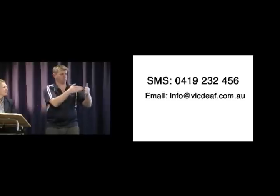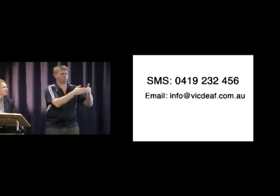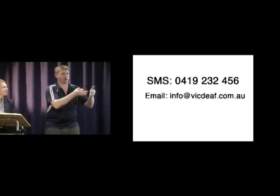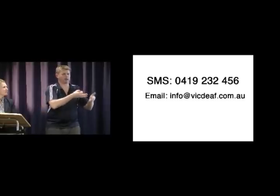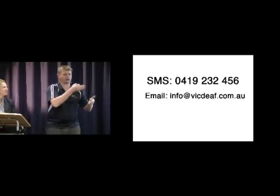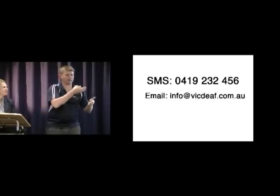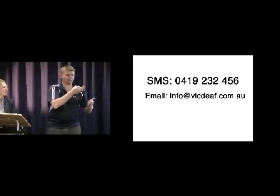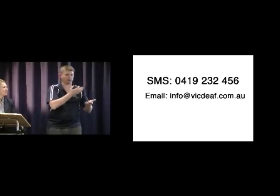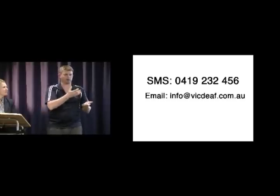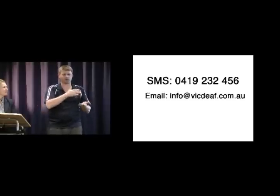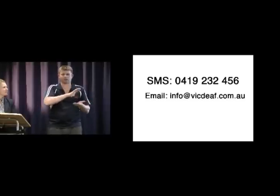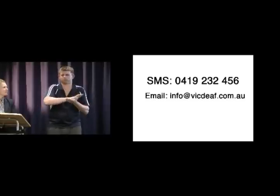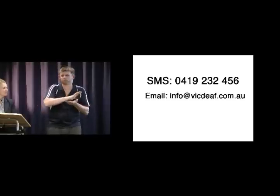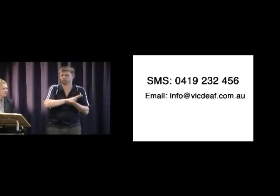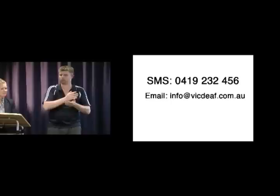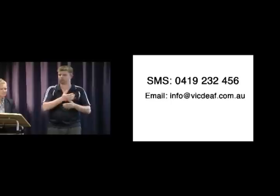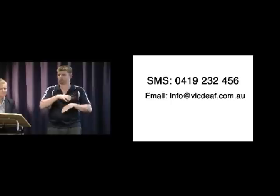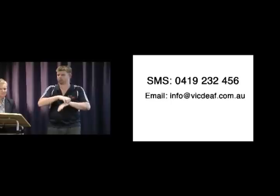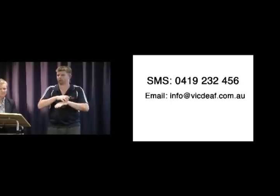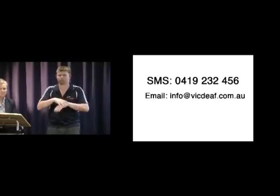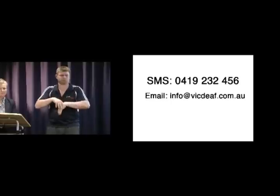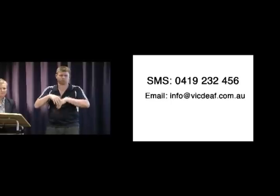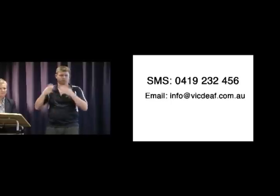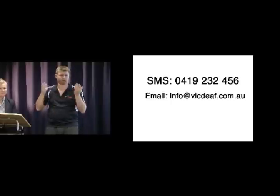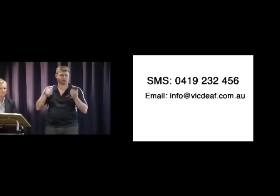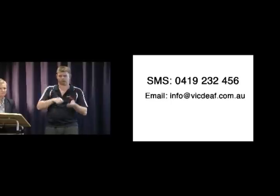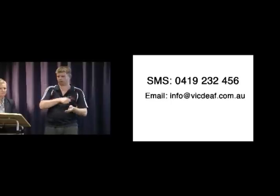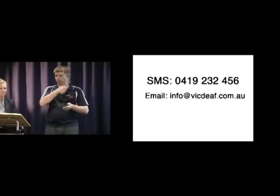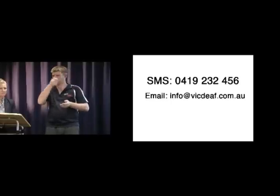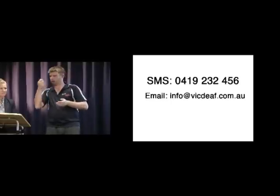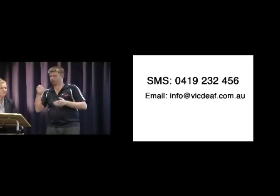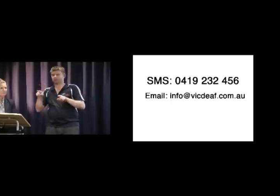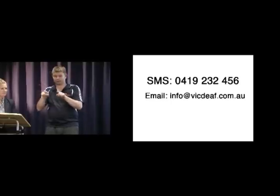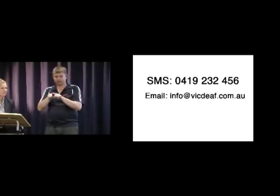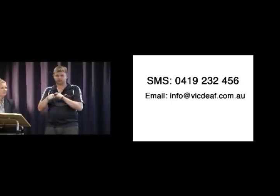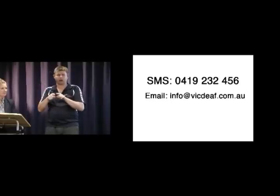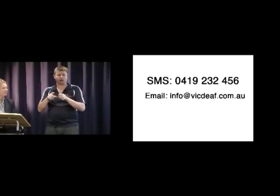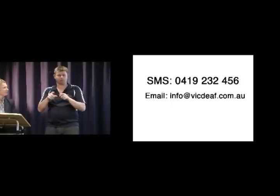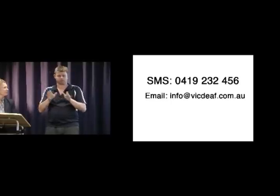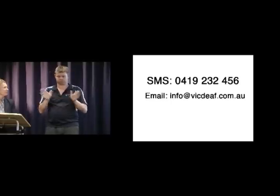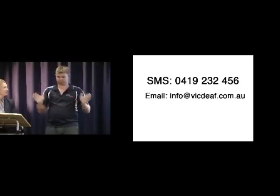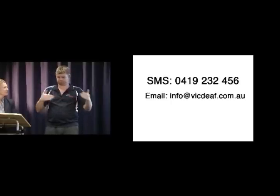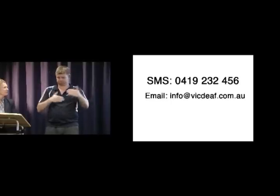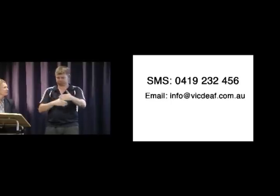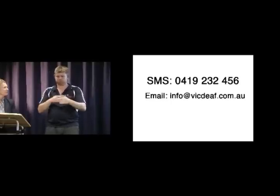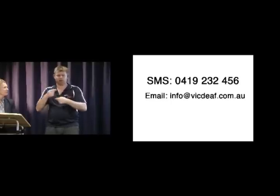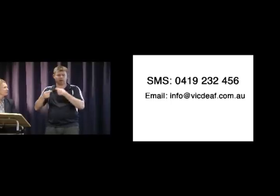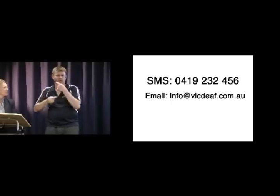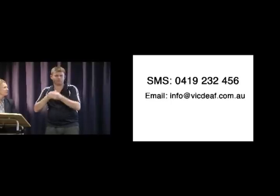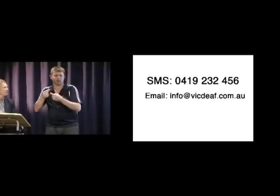also develop perhaps a small cafe in the corner, somewhere where you could go in and buy, you know, a